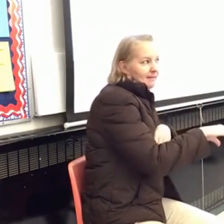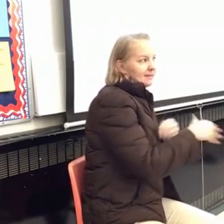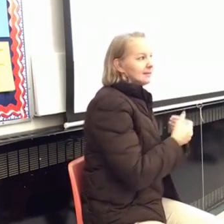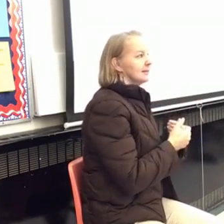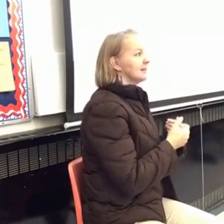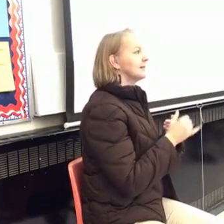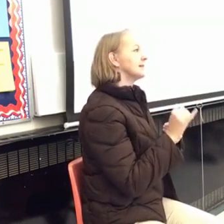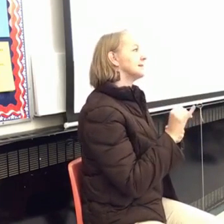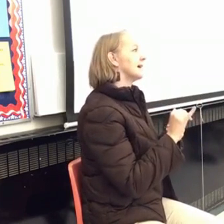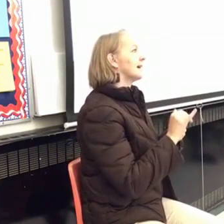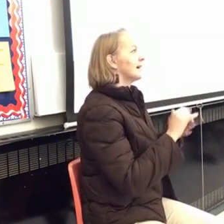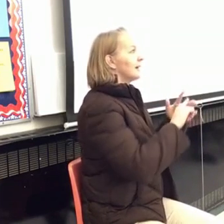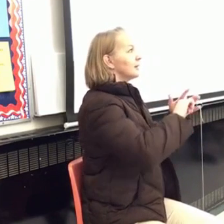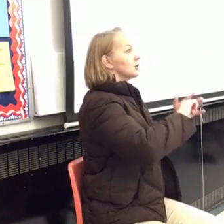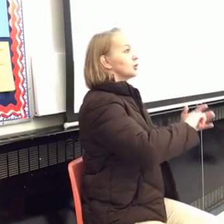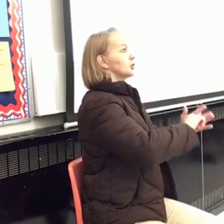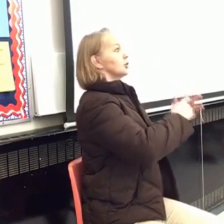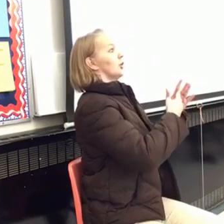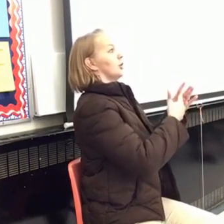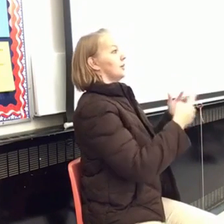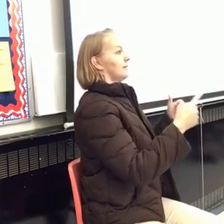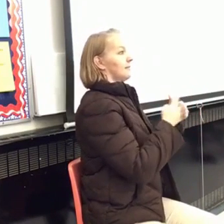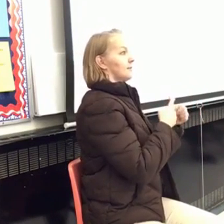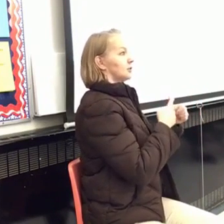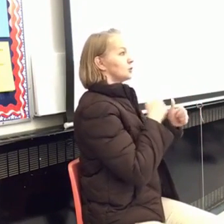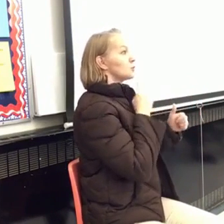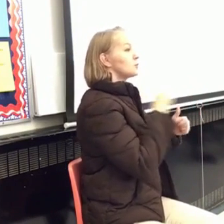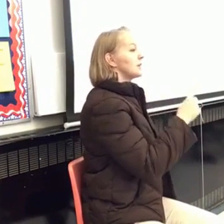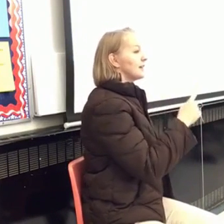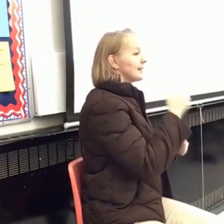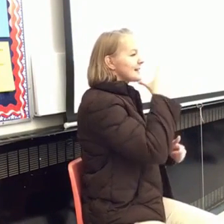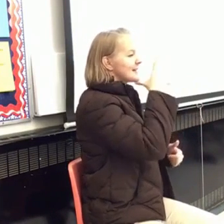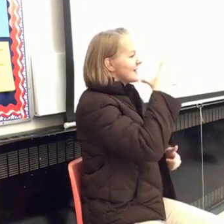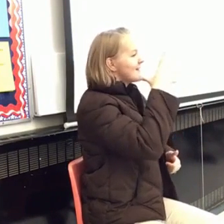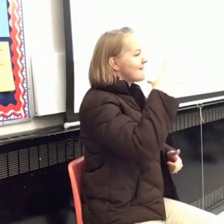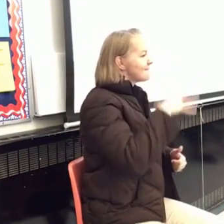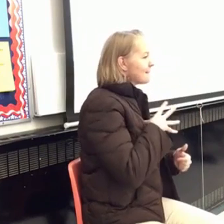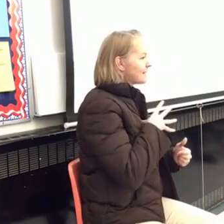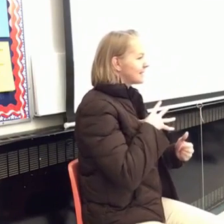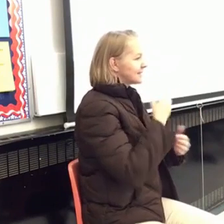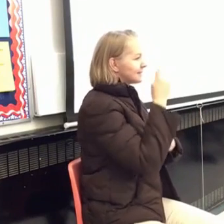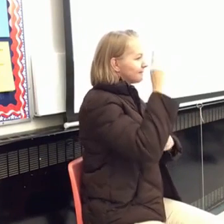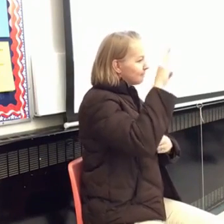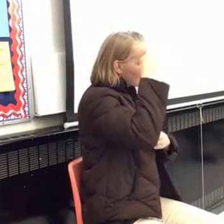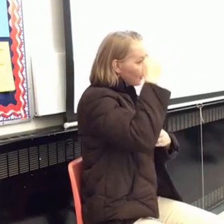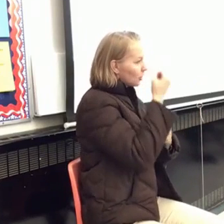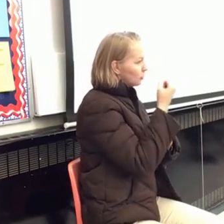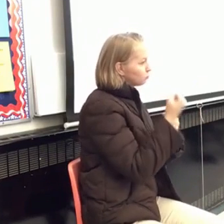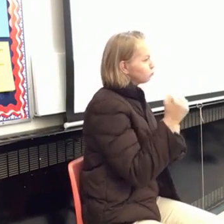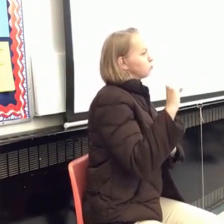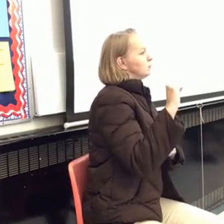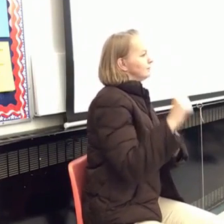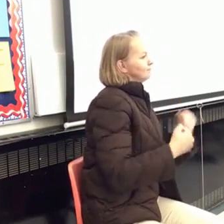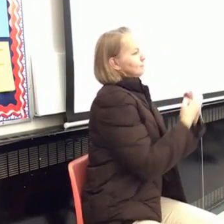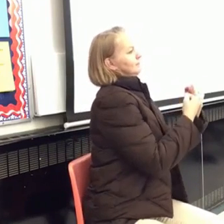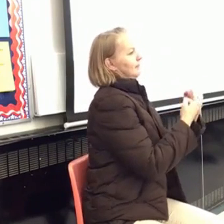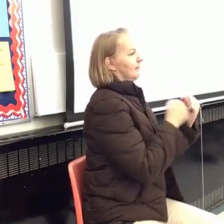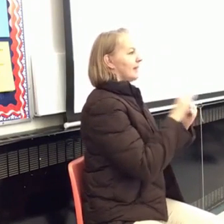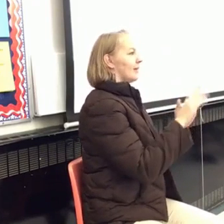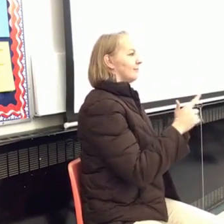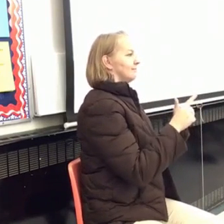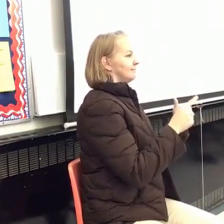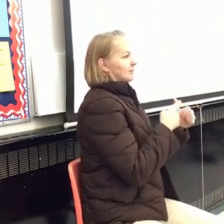the start of the first wave of real feminist political movements in the United States. Their first attempt at